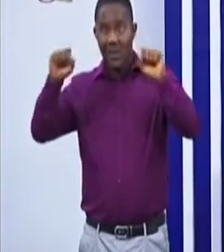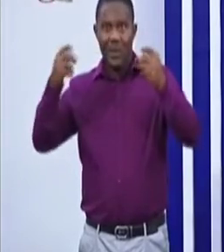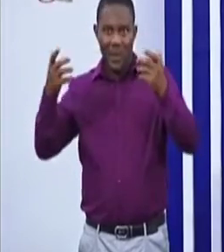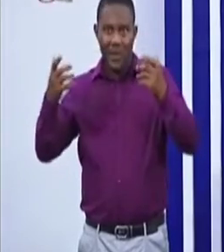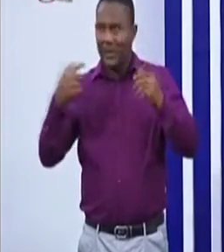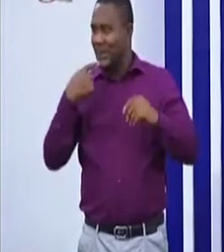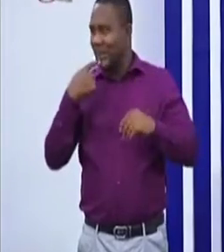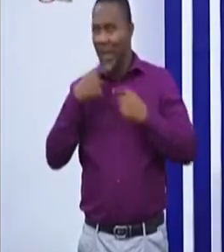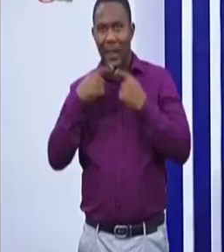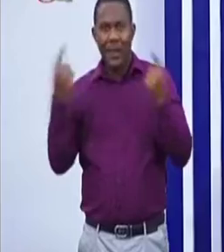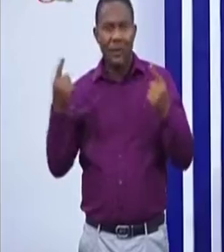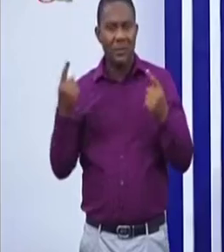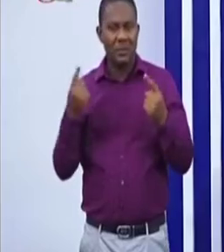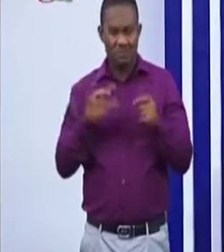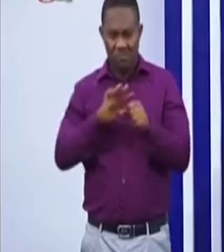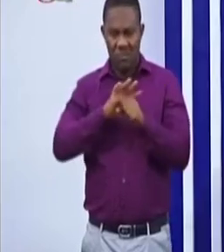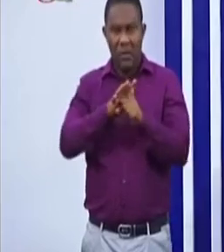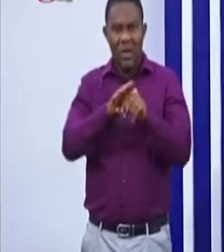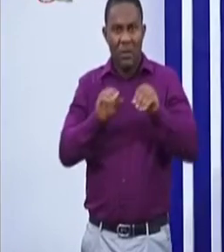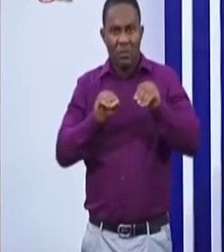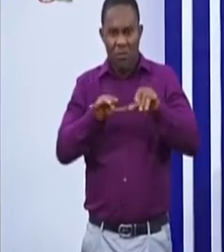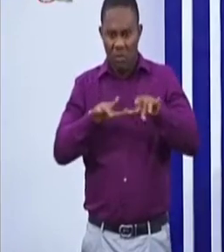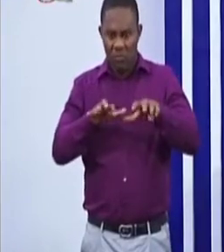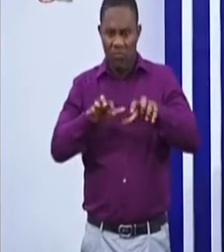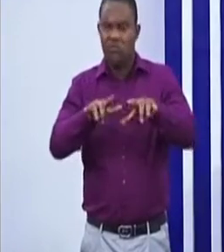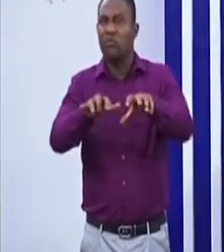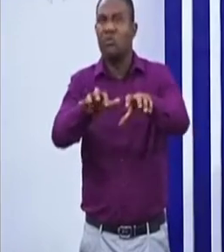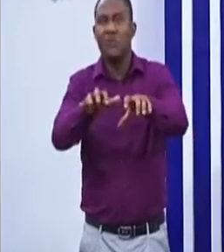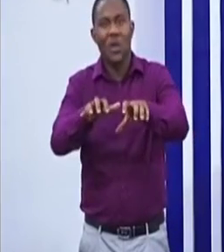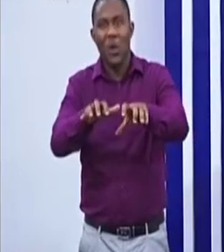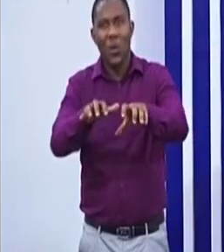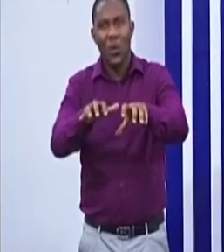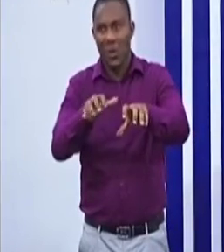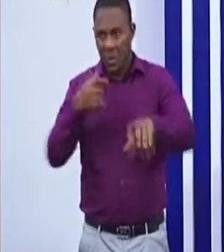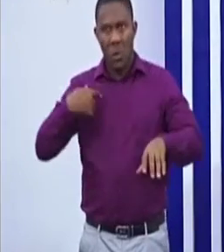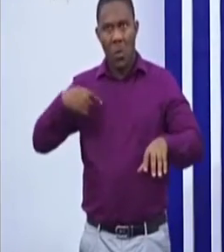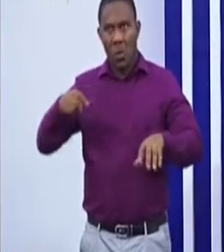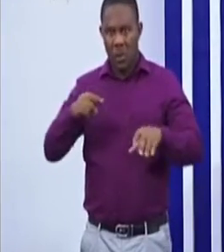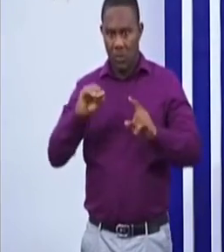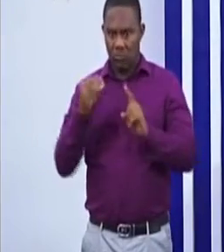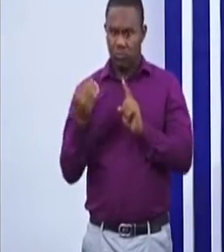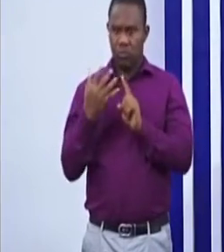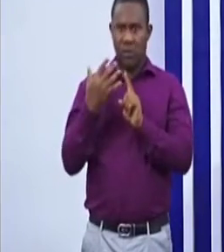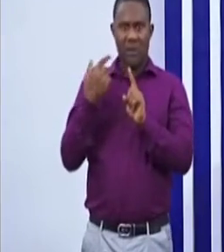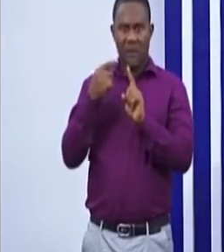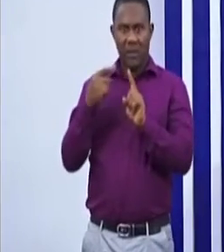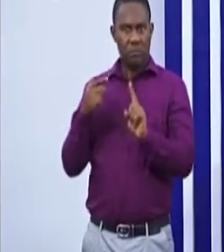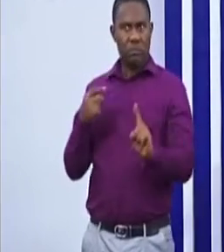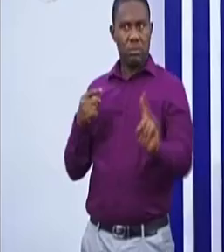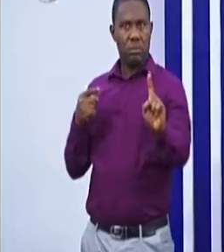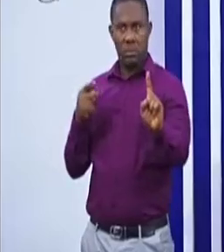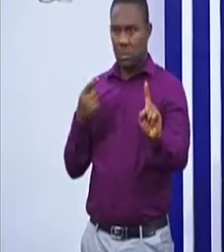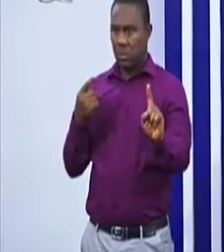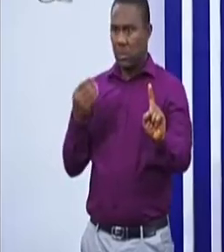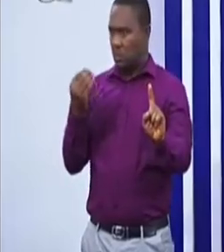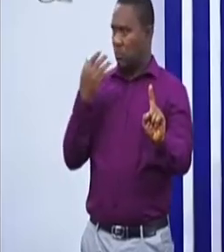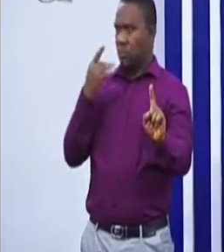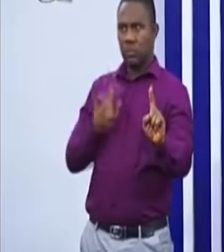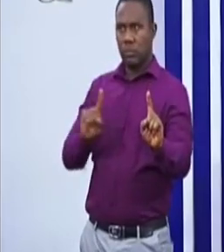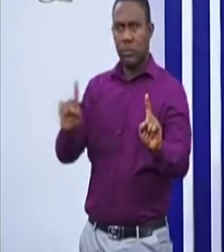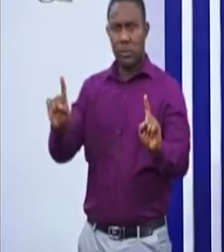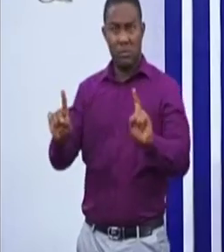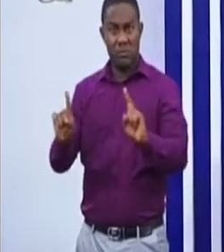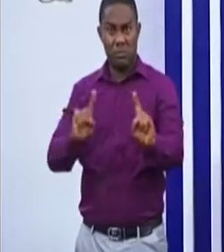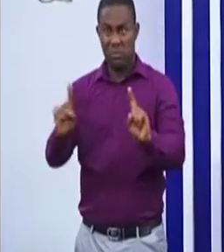ye nante a ye de echi no nti yentena fie ni nti no ye wo fie no ye yusu ye data